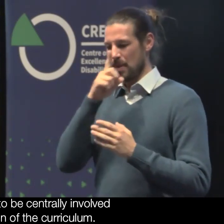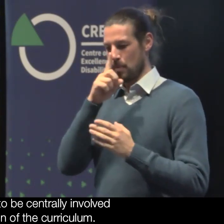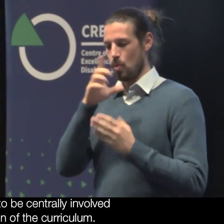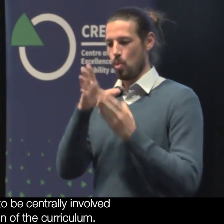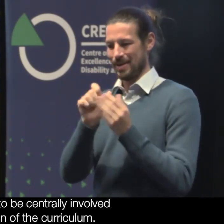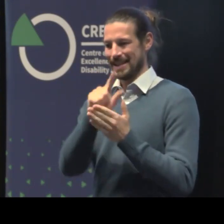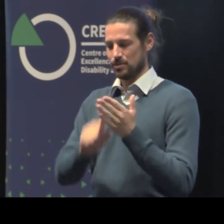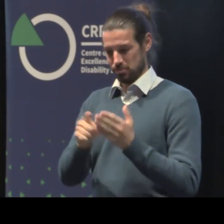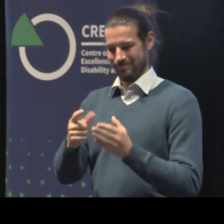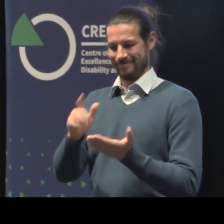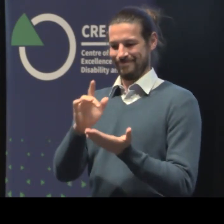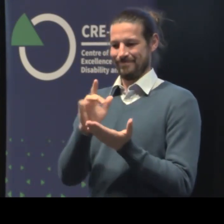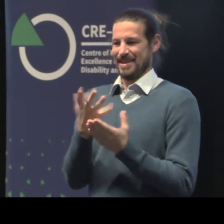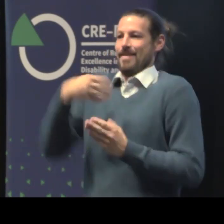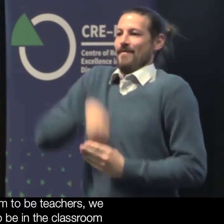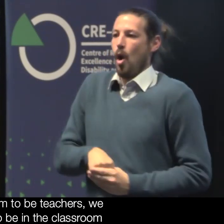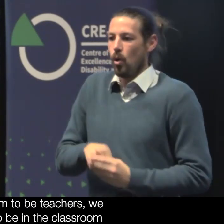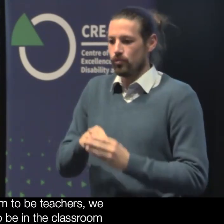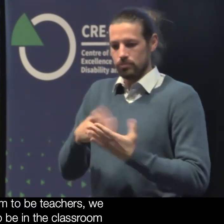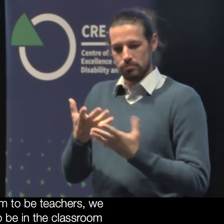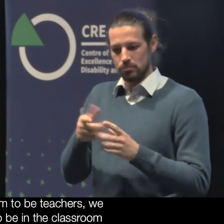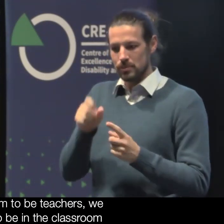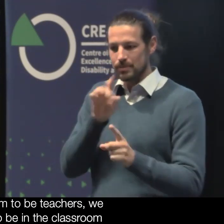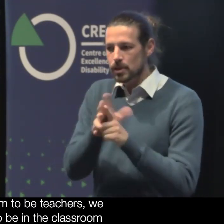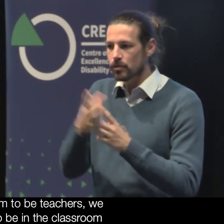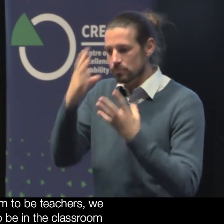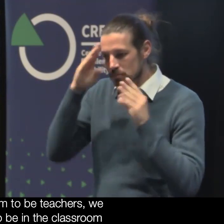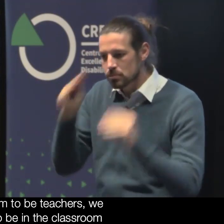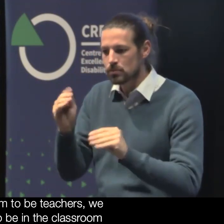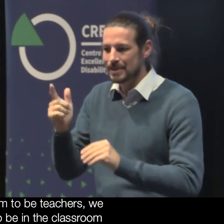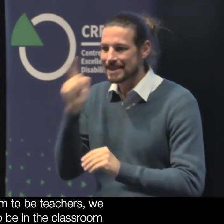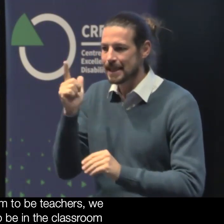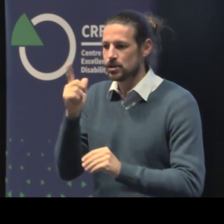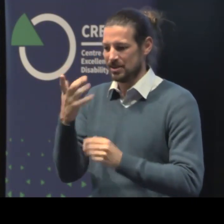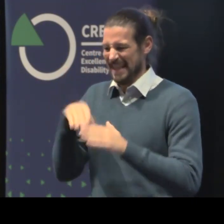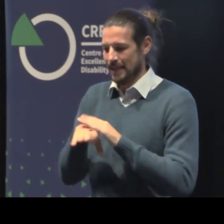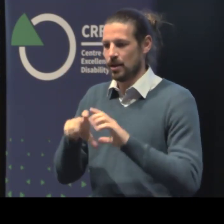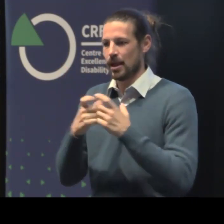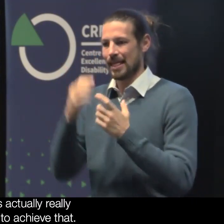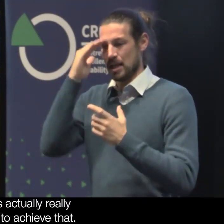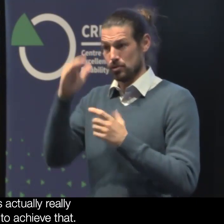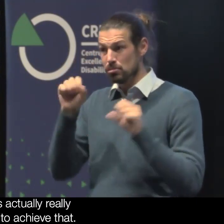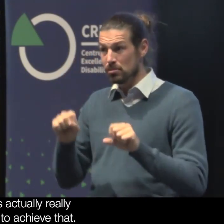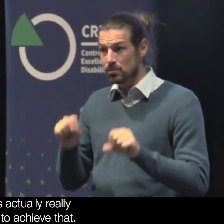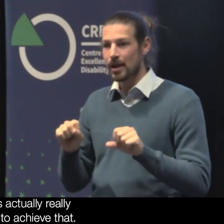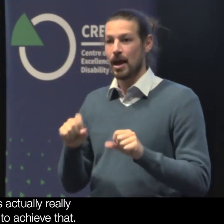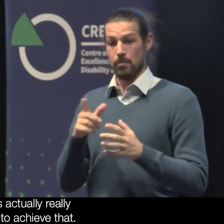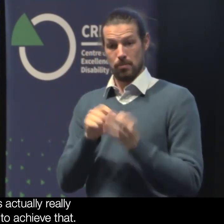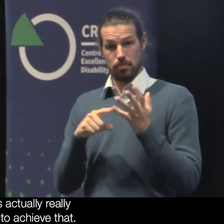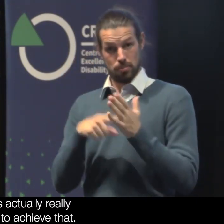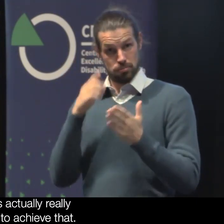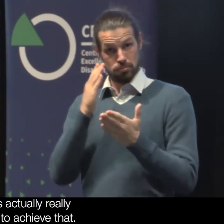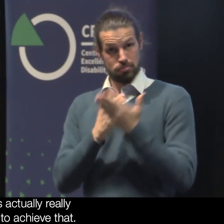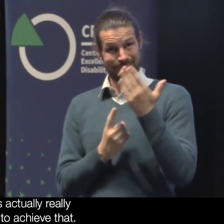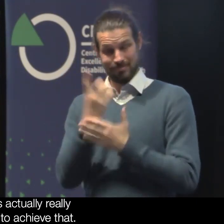of the curriculum. We want them to be teachers. We want them to be in the classroom. But it's actually really difficult to achieve that for a